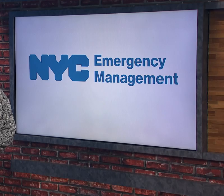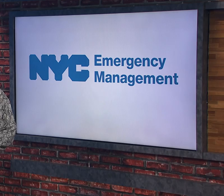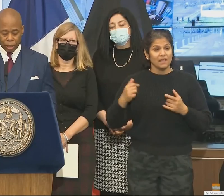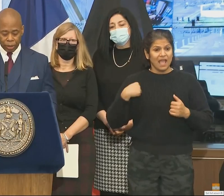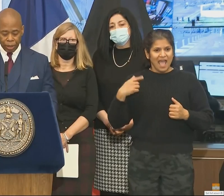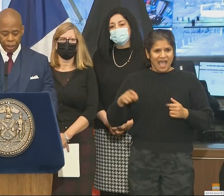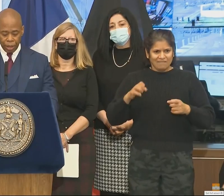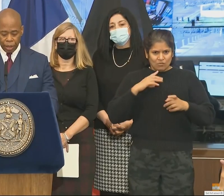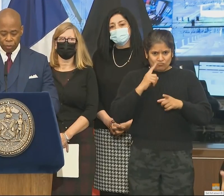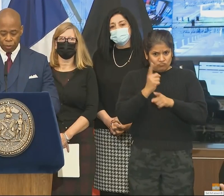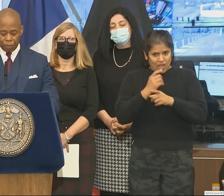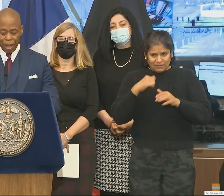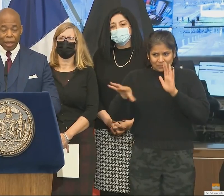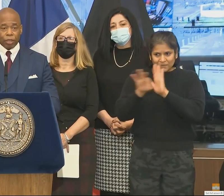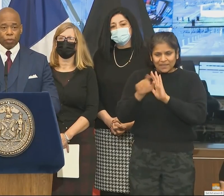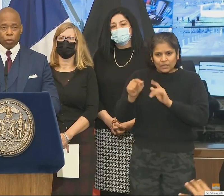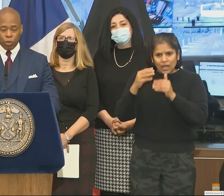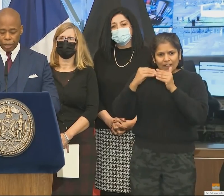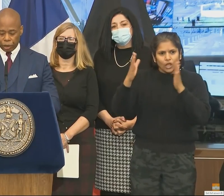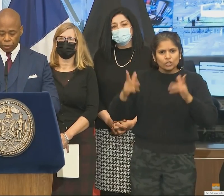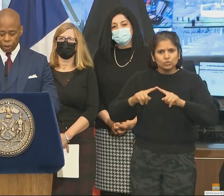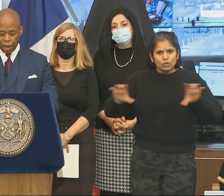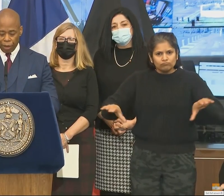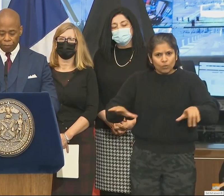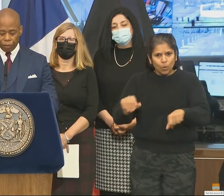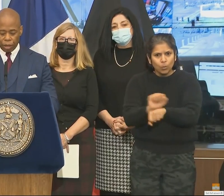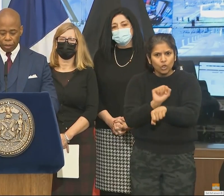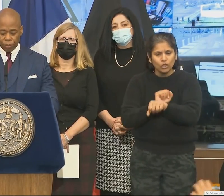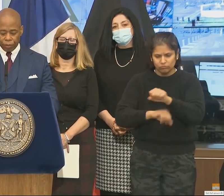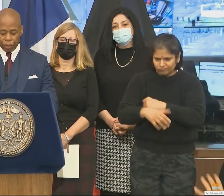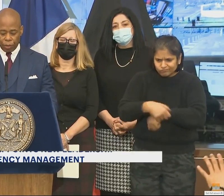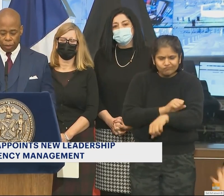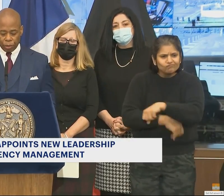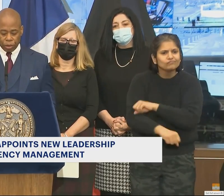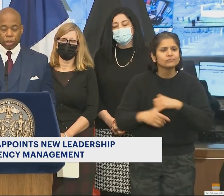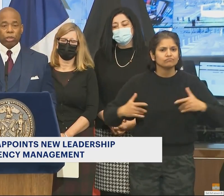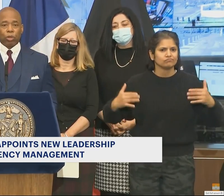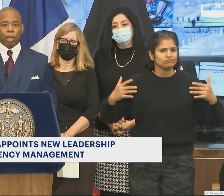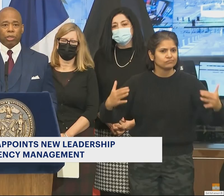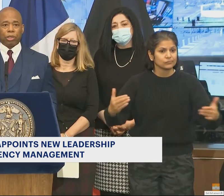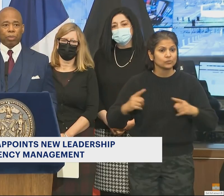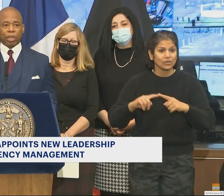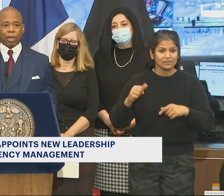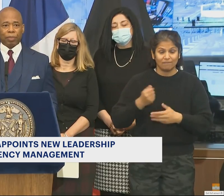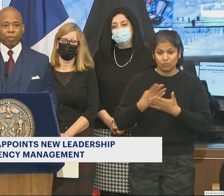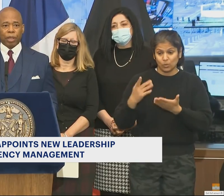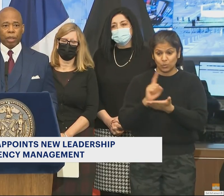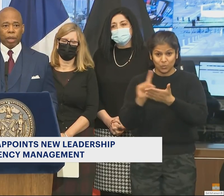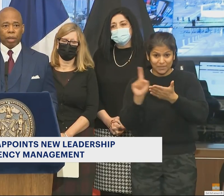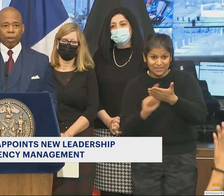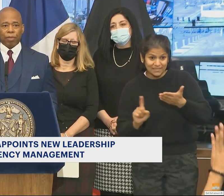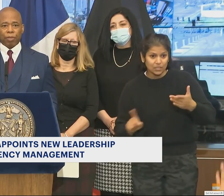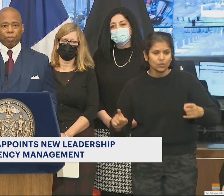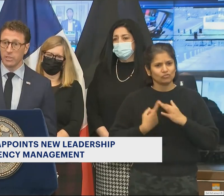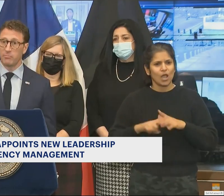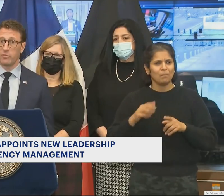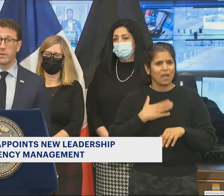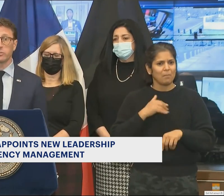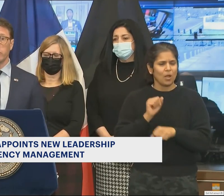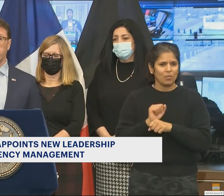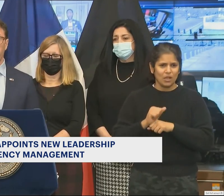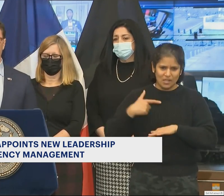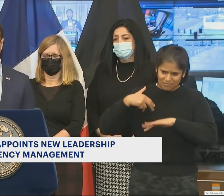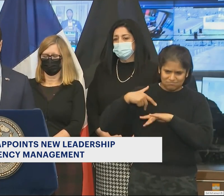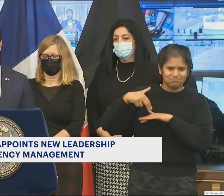position. Iscol is a decorated combat Marine Corps officer. He also established the Headstrong Project to give